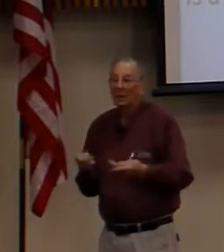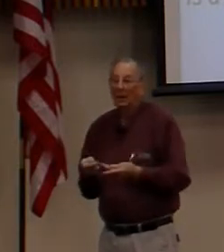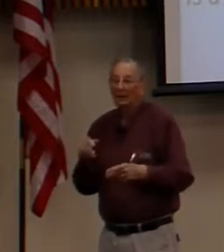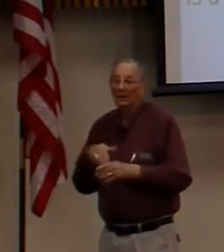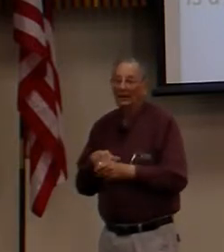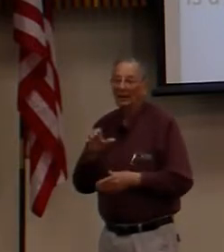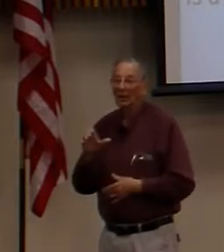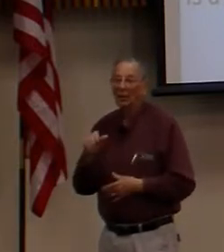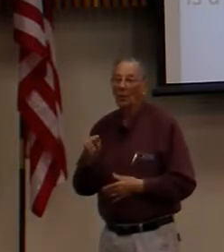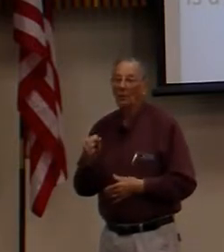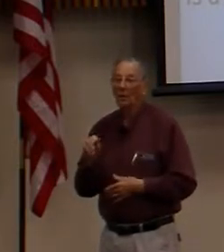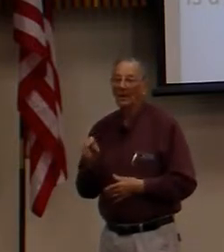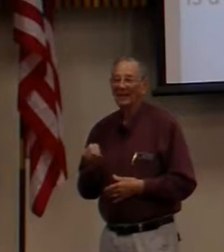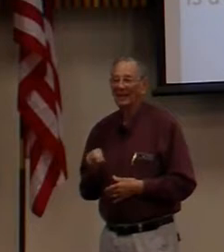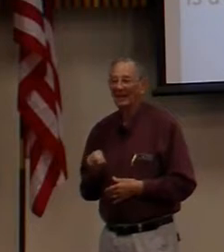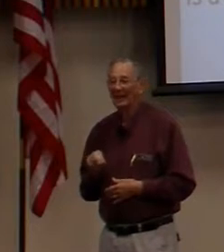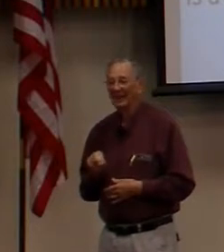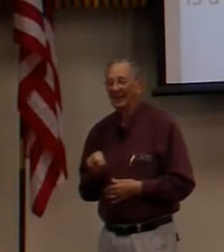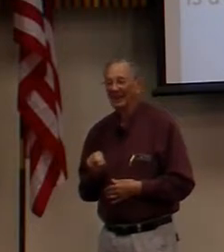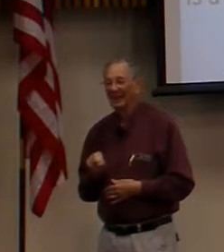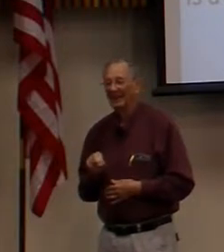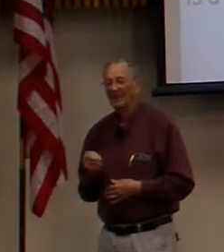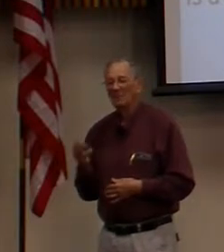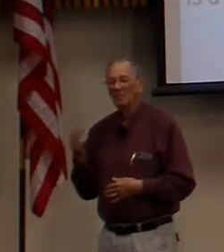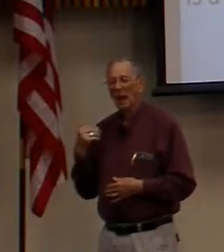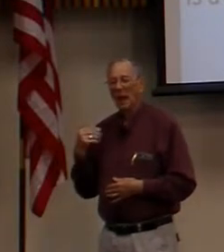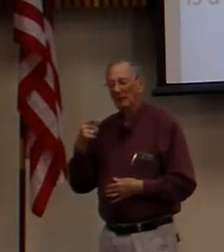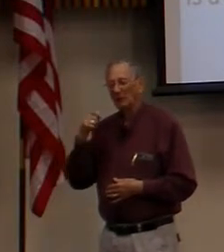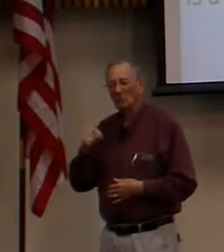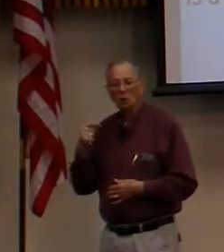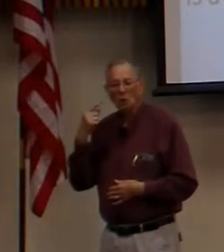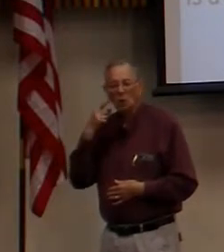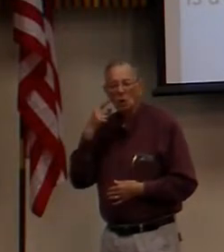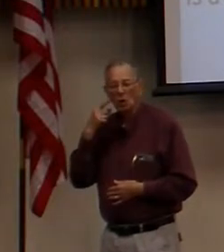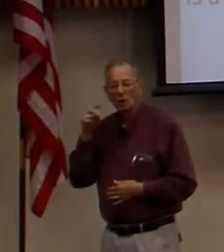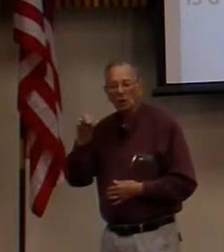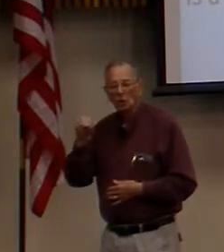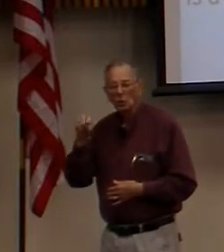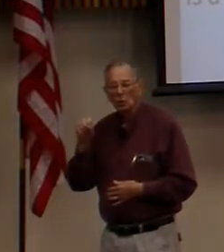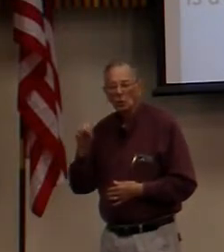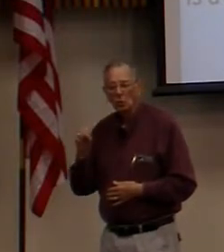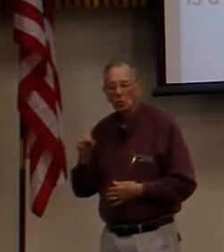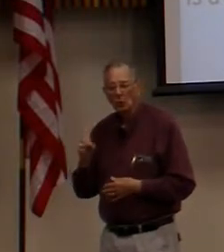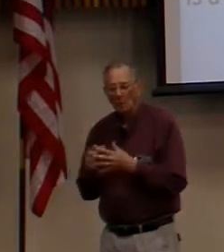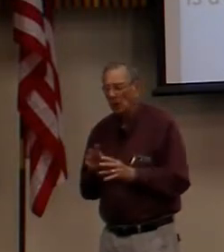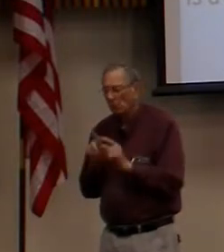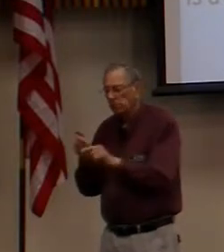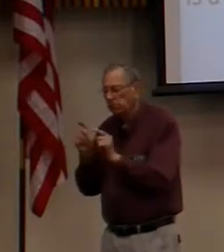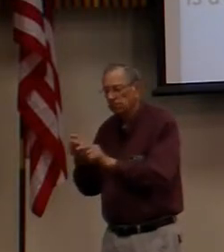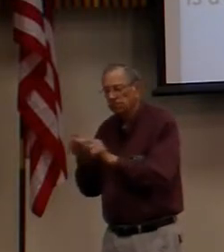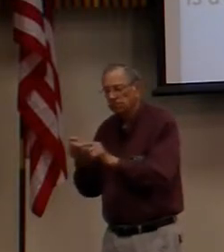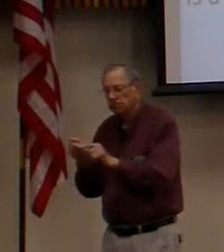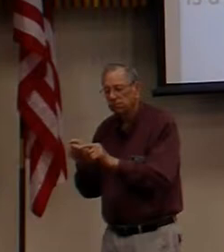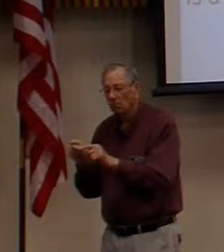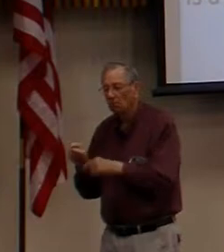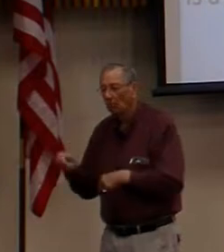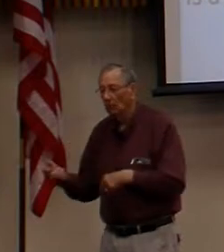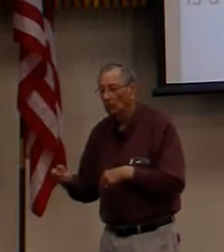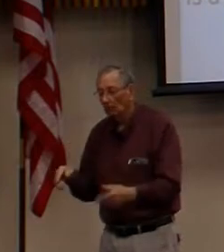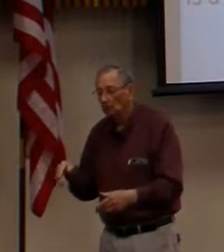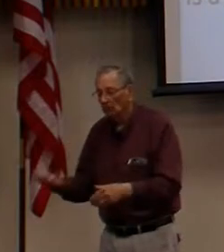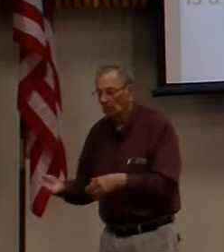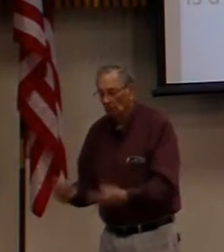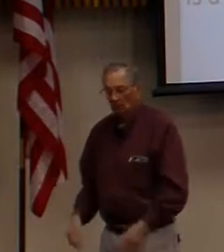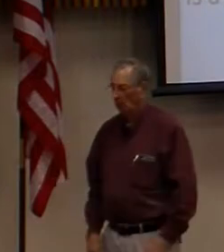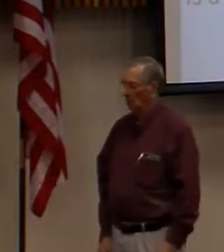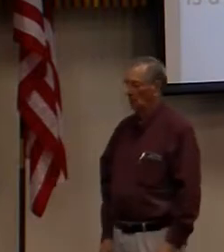Caribbean. This past summer, though, you may have heard in the news, you know, of Americans who were going and just falling dead, and so it